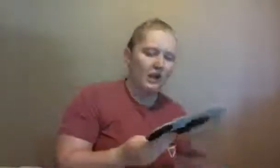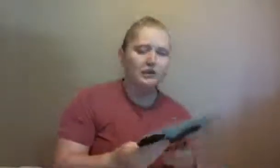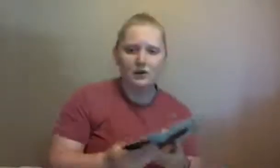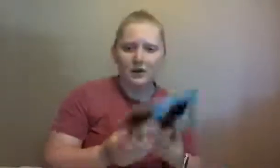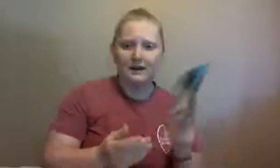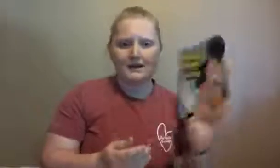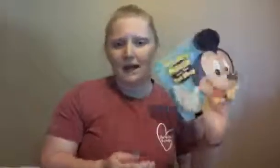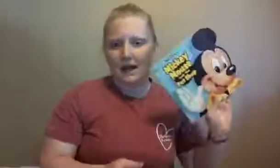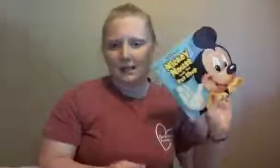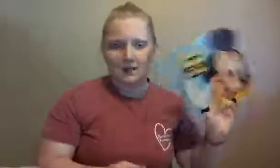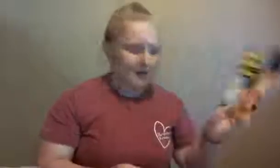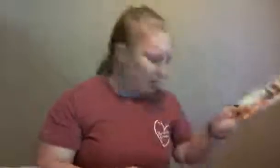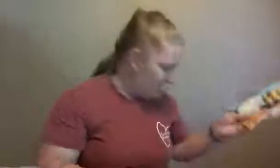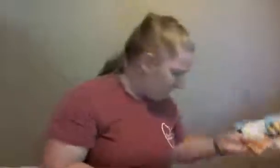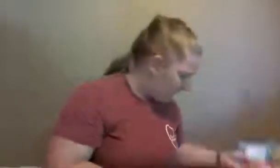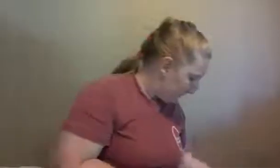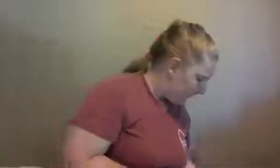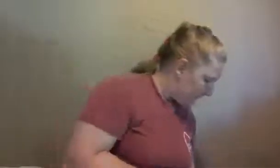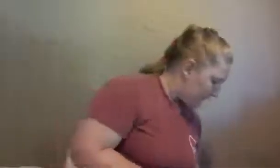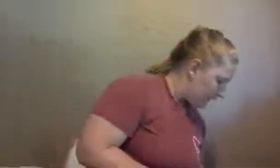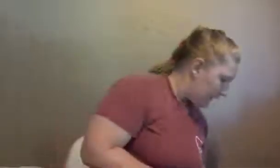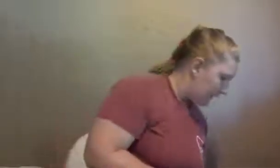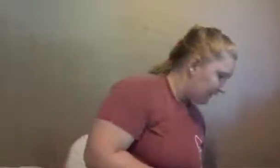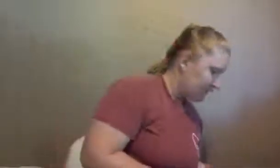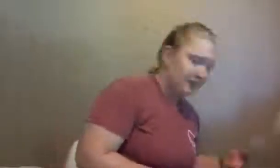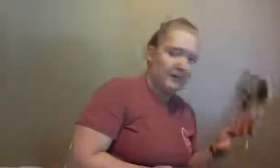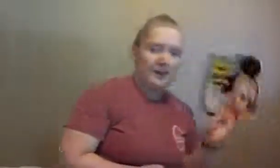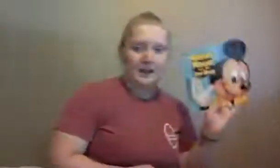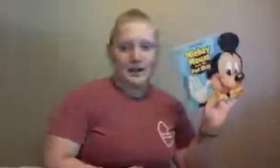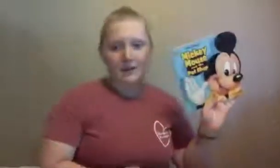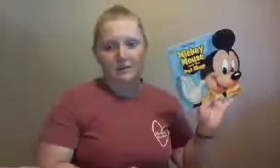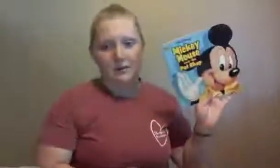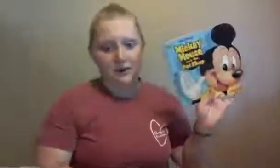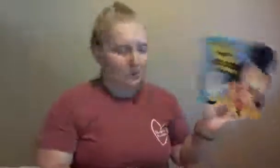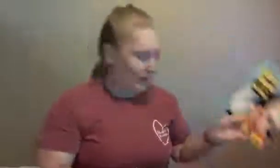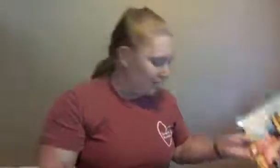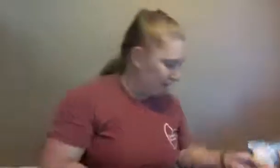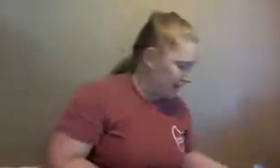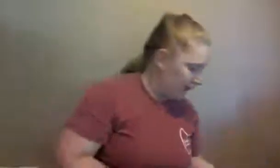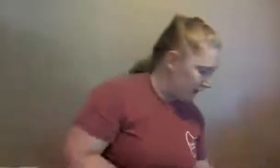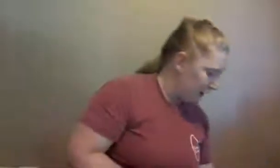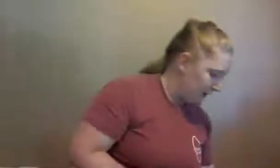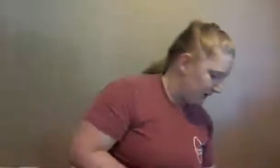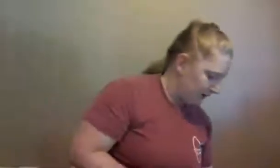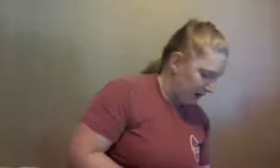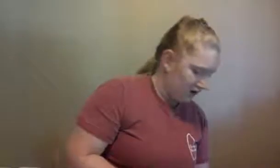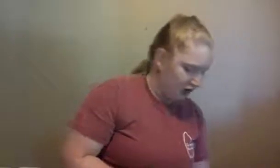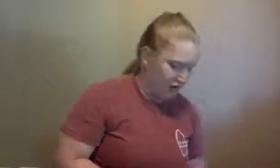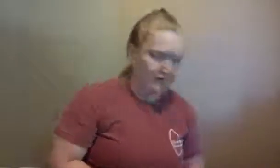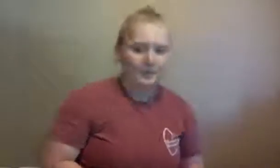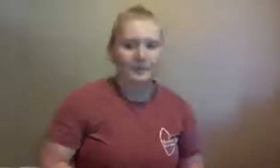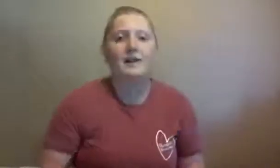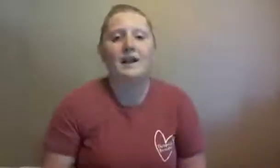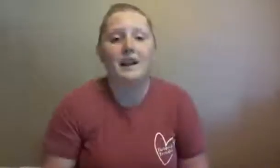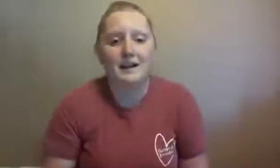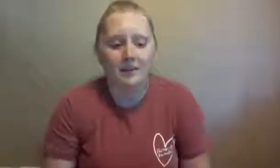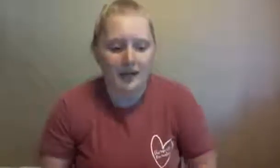Do you guys have any animals at home? It looks like Mickey and Pluto have a really good relationship. A lot of